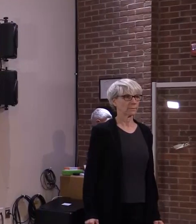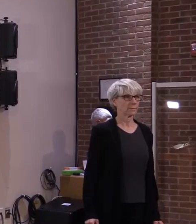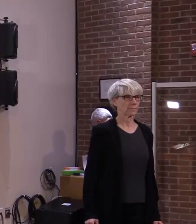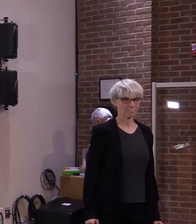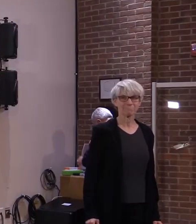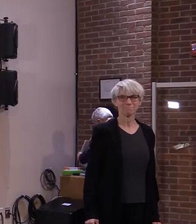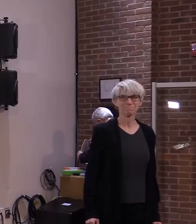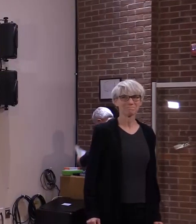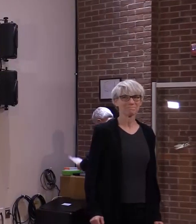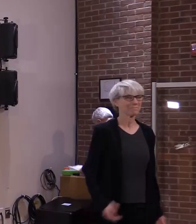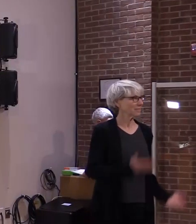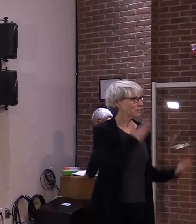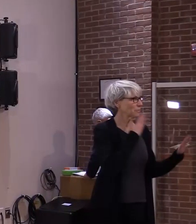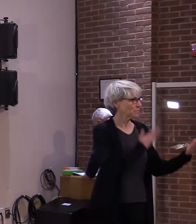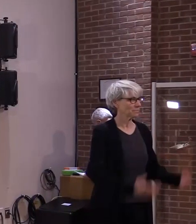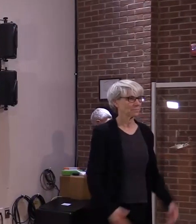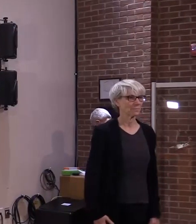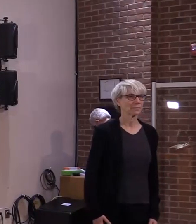Thank you.